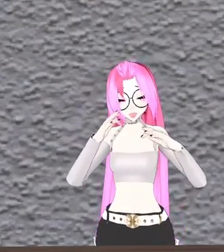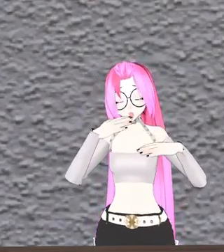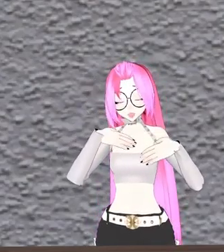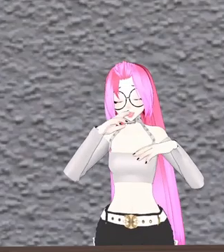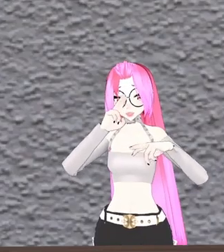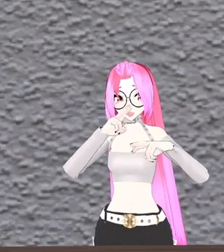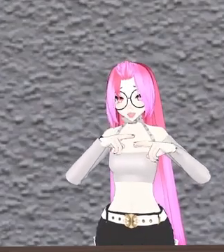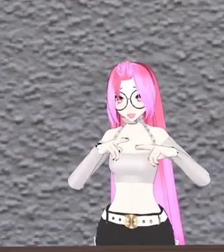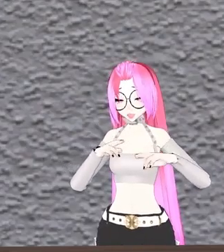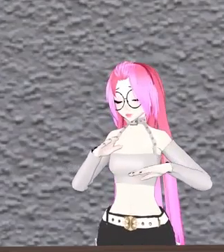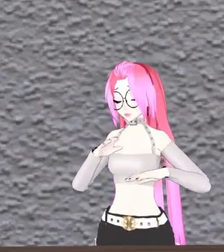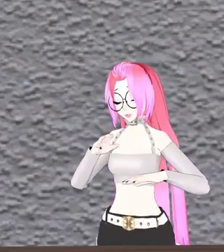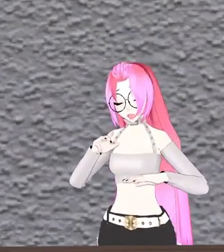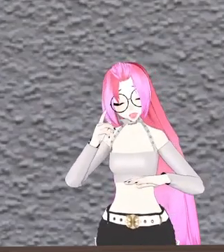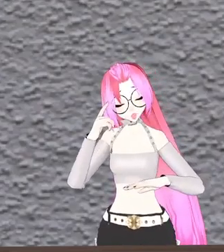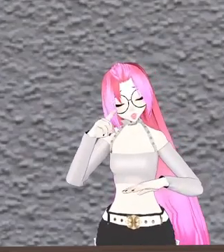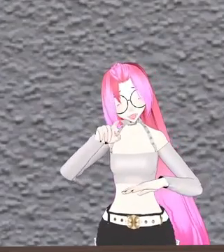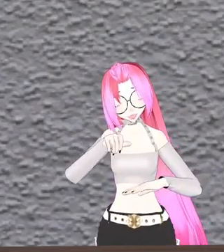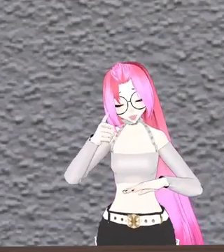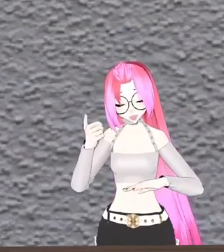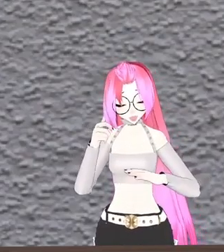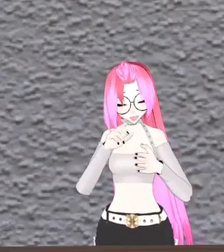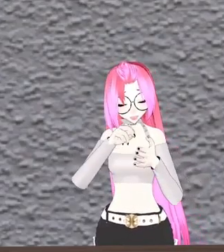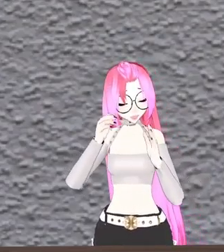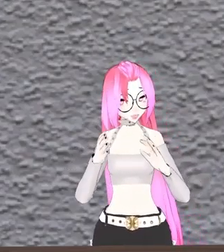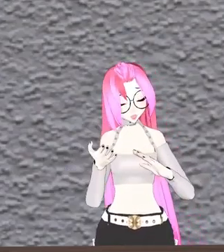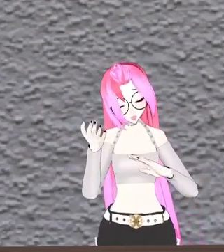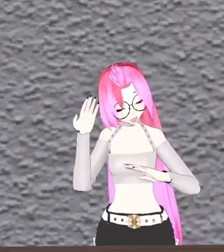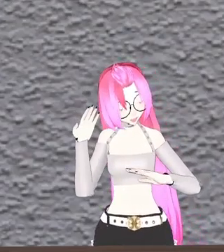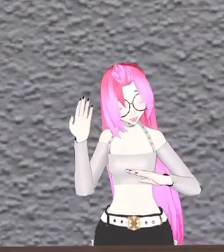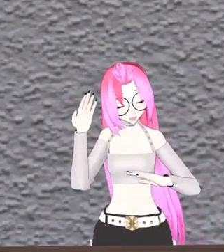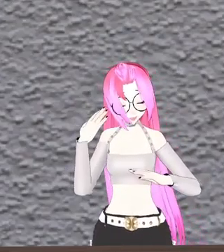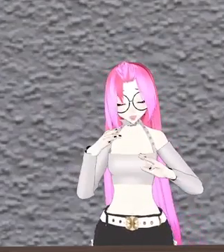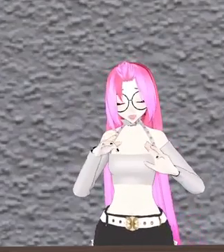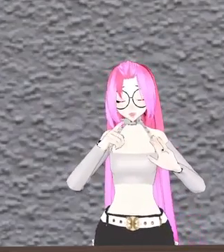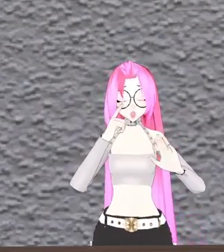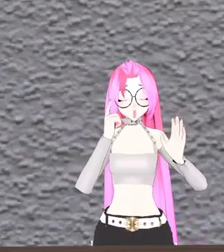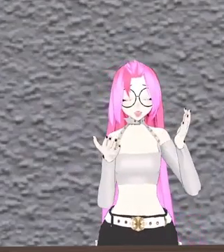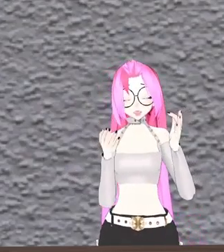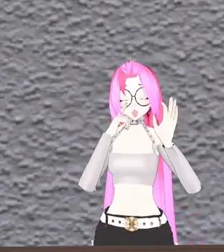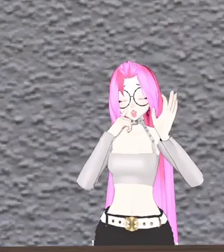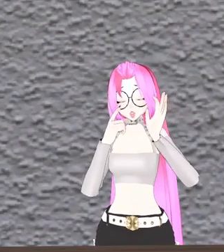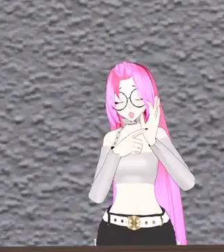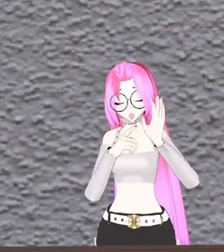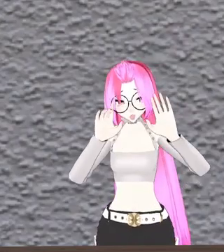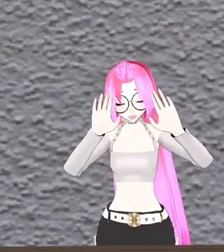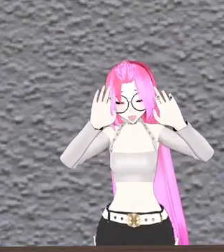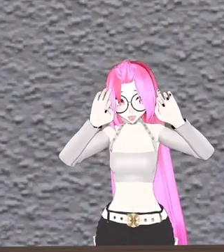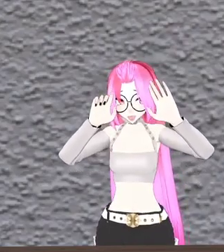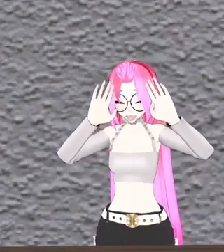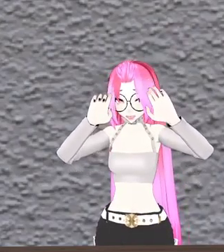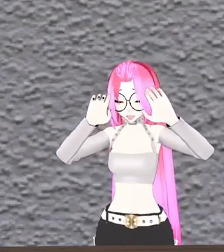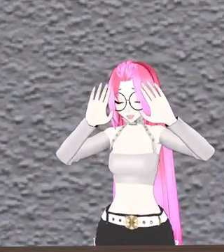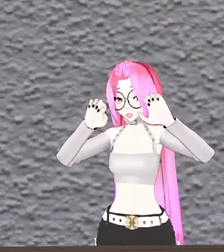you have fun today. And for my other students who have been here before, you may notice that I got